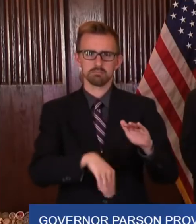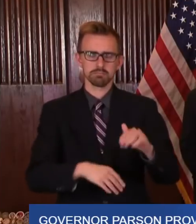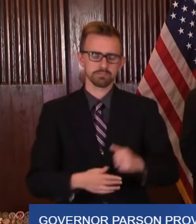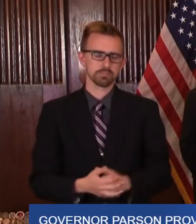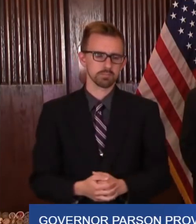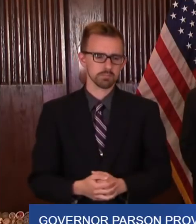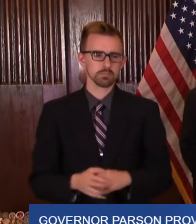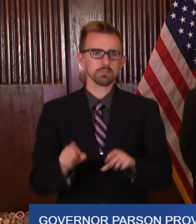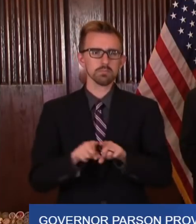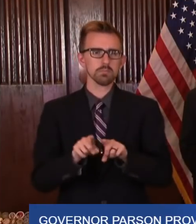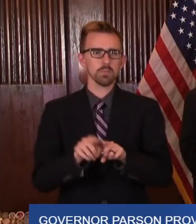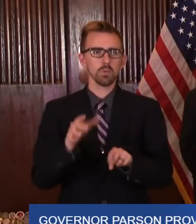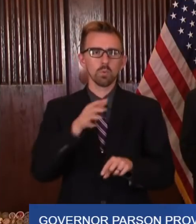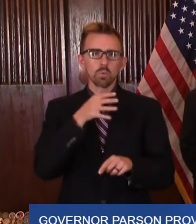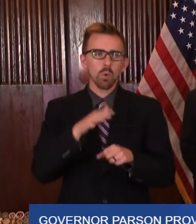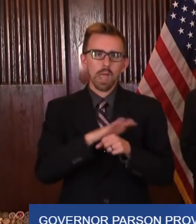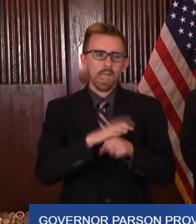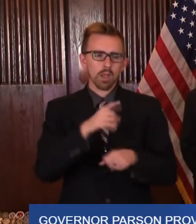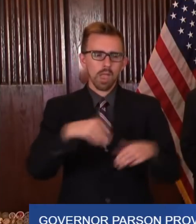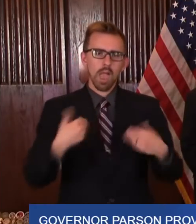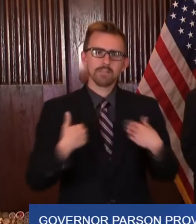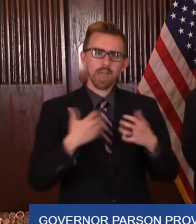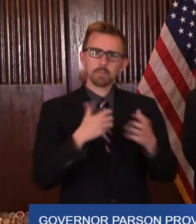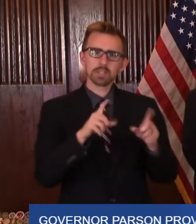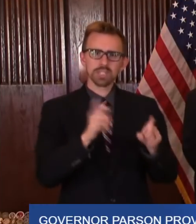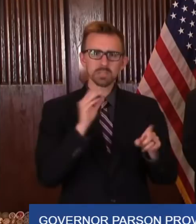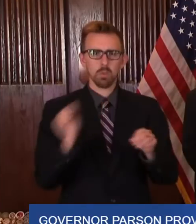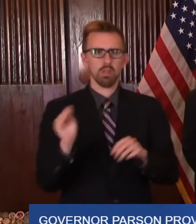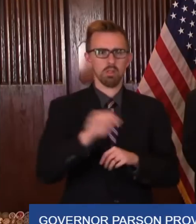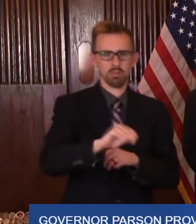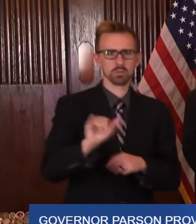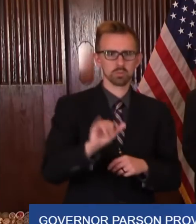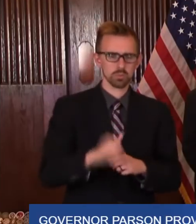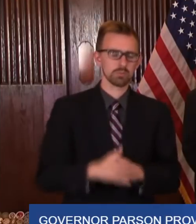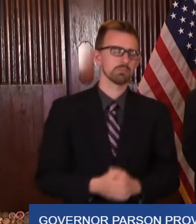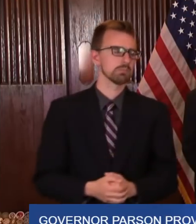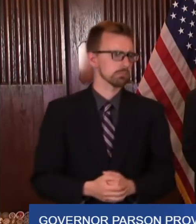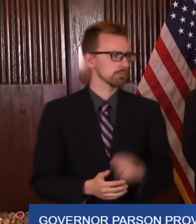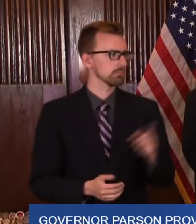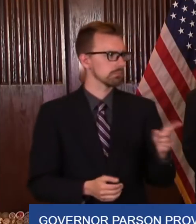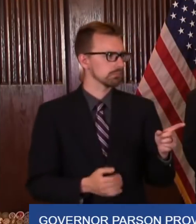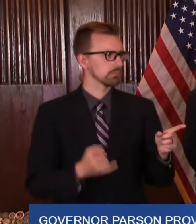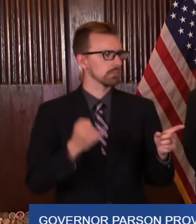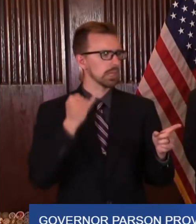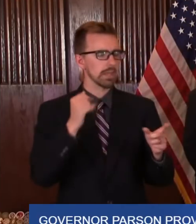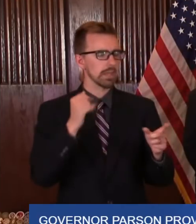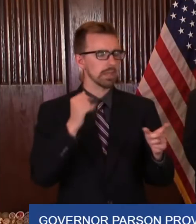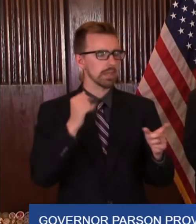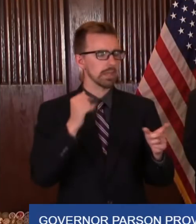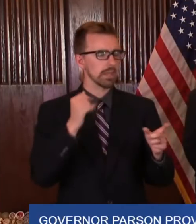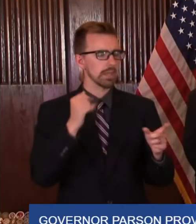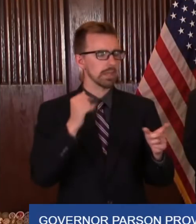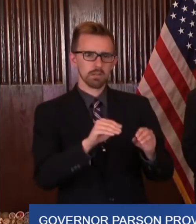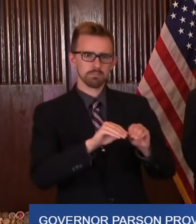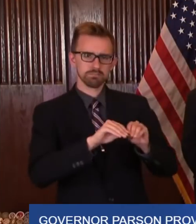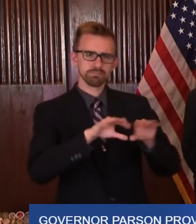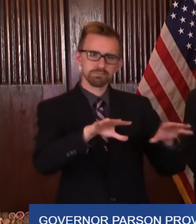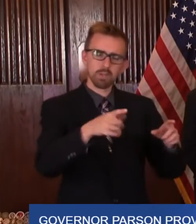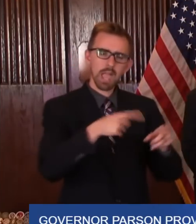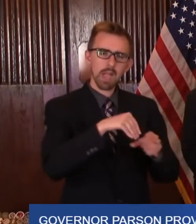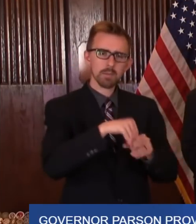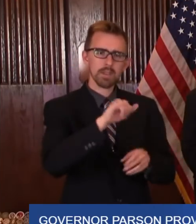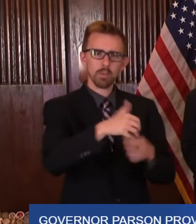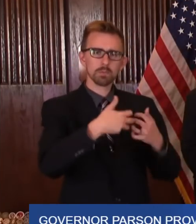in rural areas that haven't had as much testing. All right, and Dr. Williams, if there's a large outbreak confirmed at one of those plants, do you think